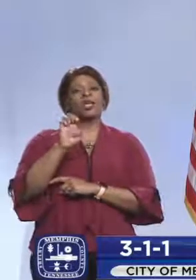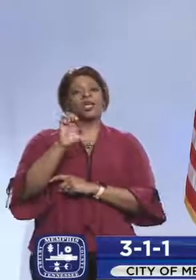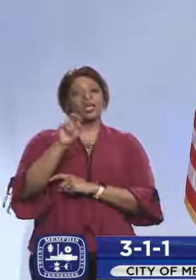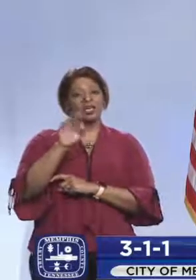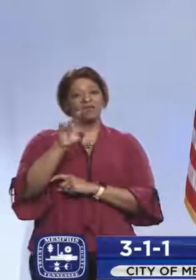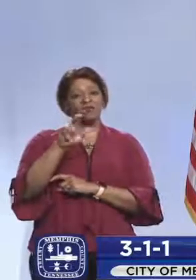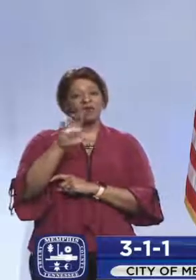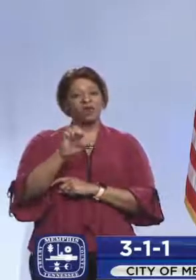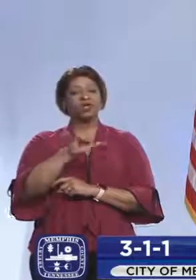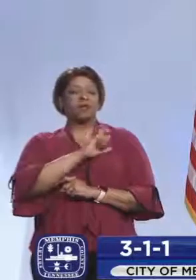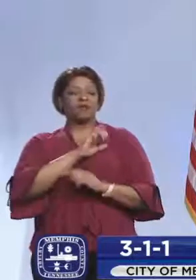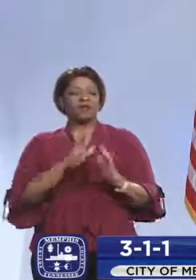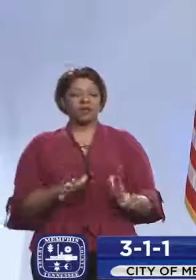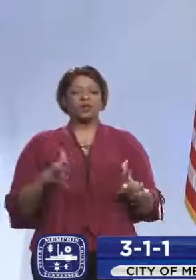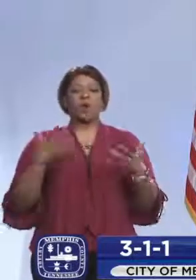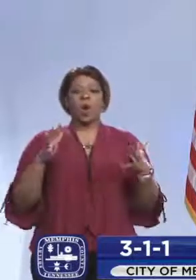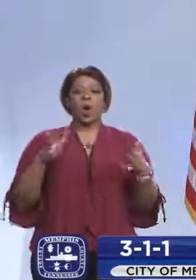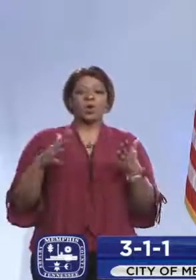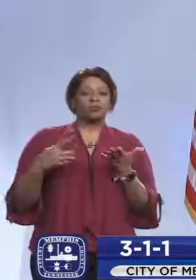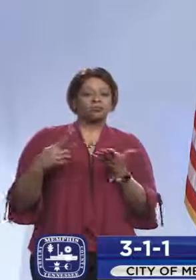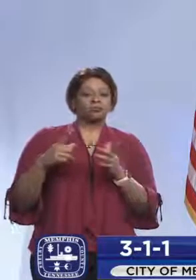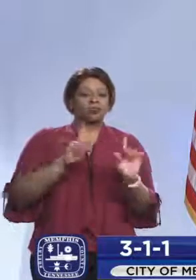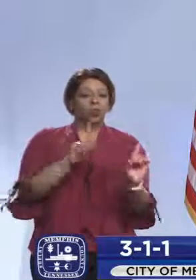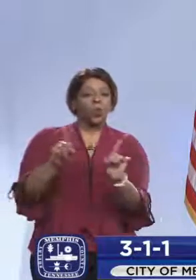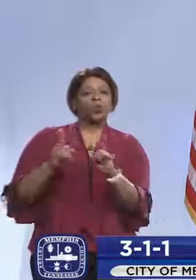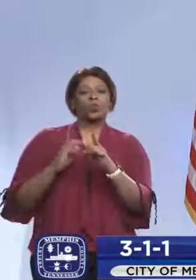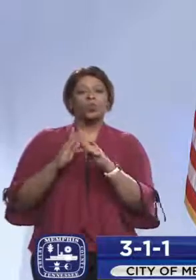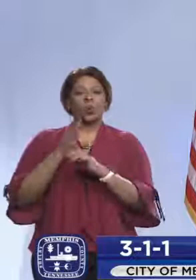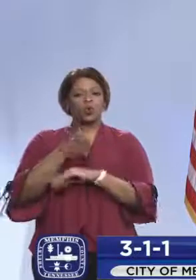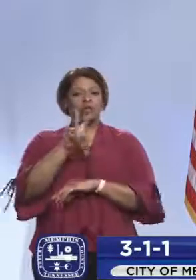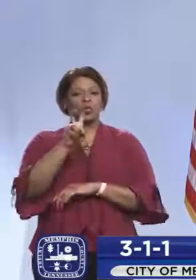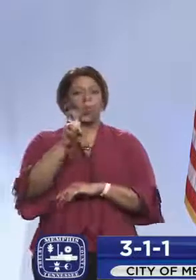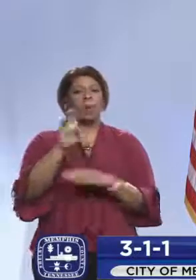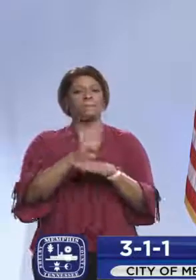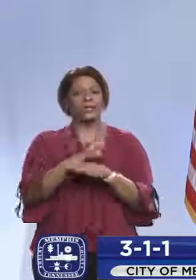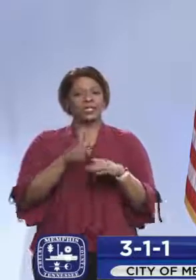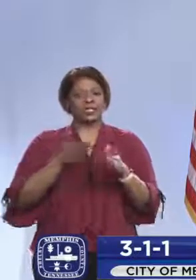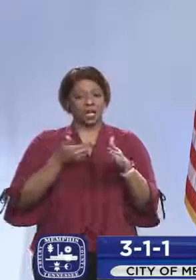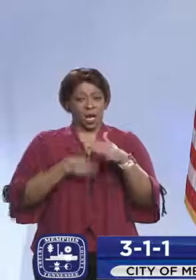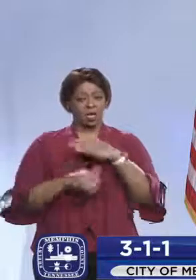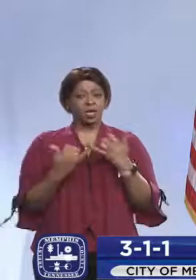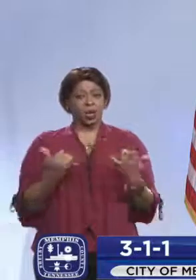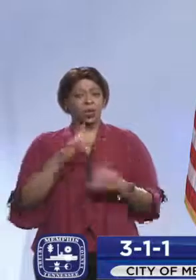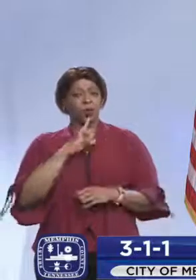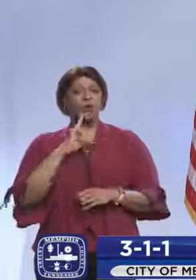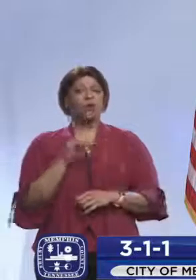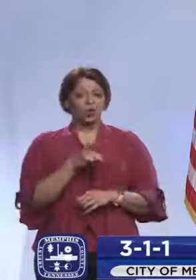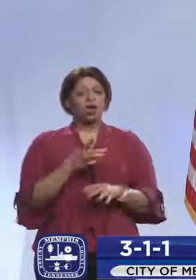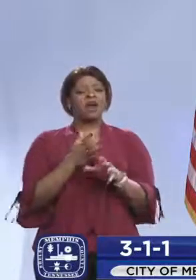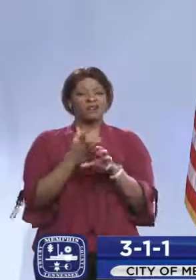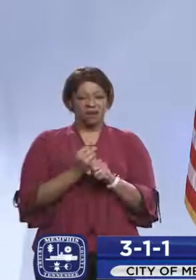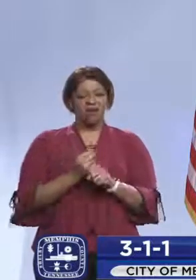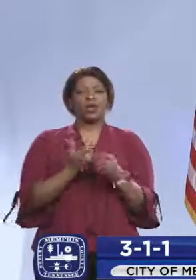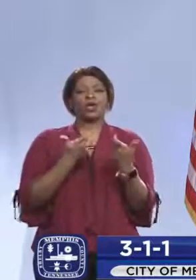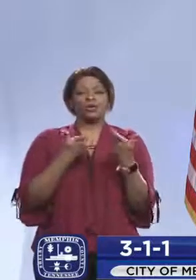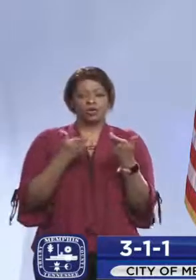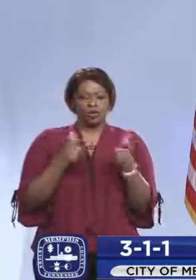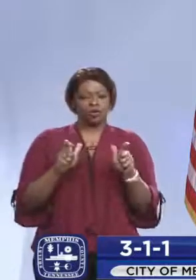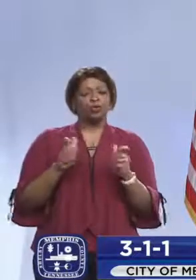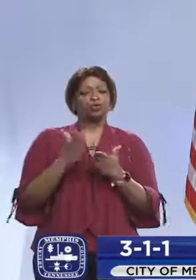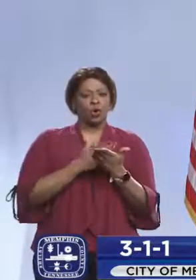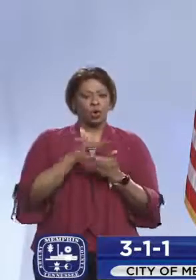you know, have gone to over 200 businesses now under the current order and gotten in large part